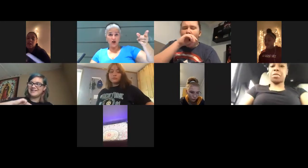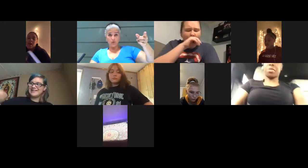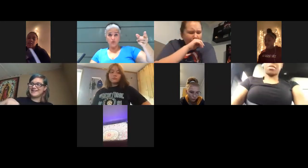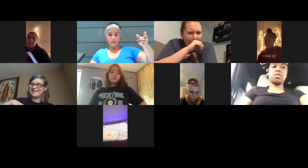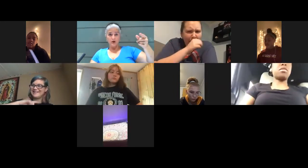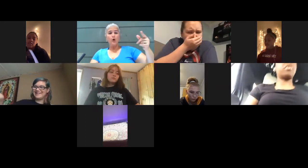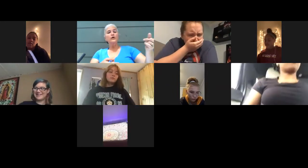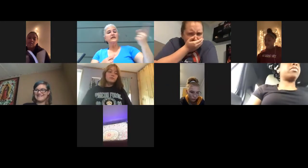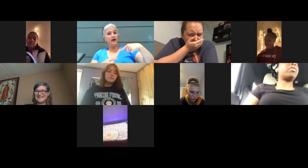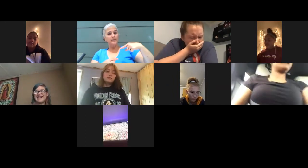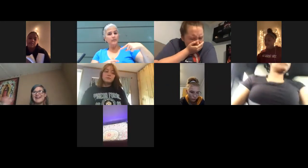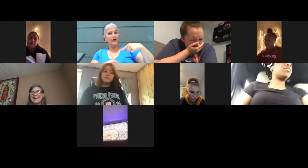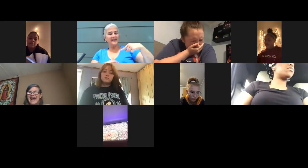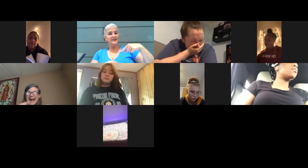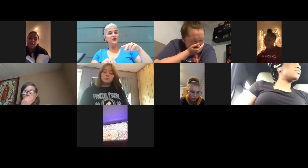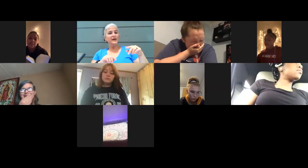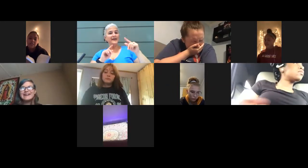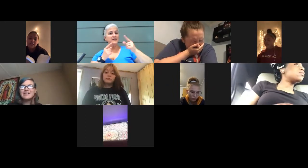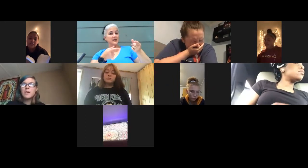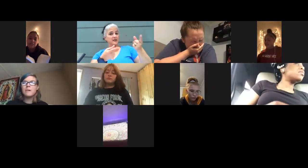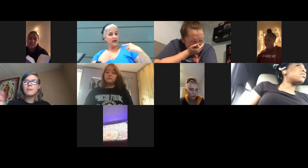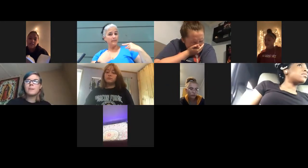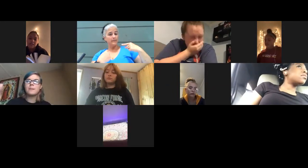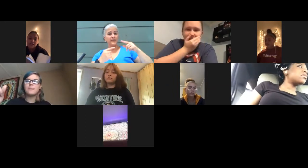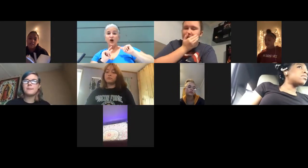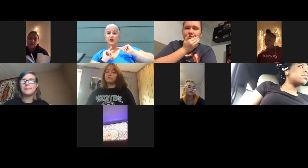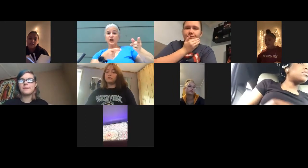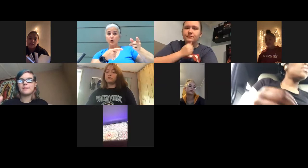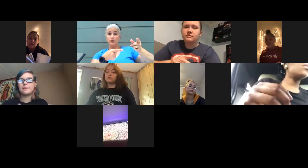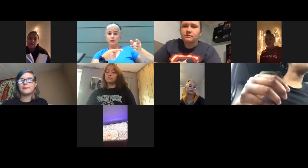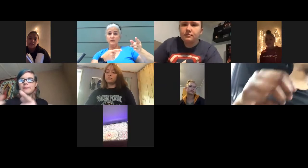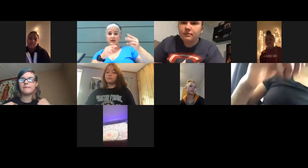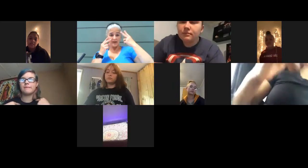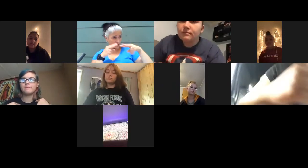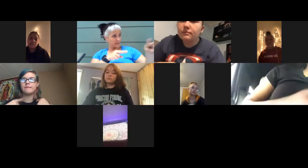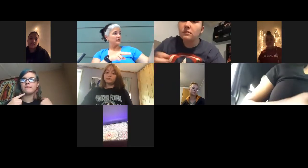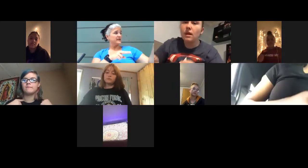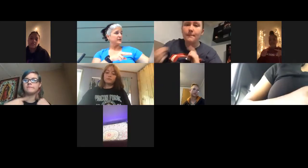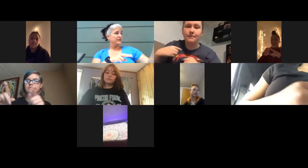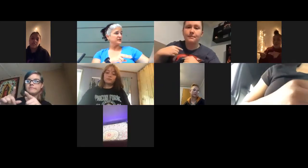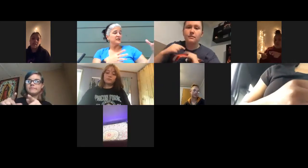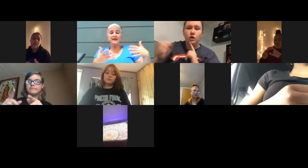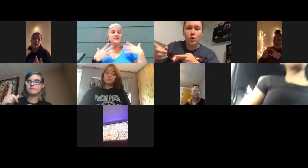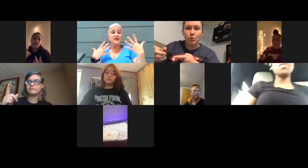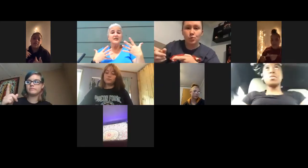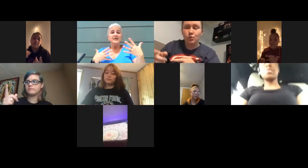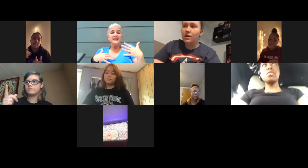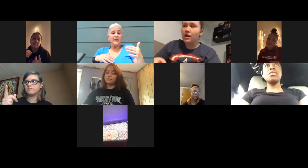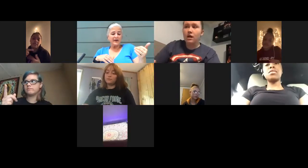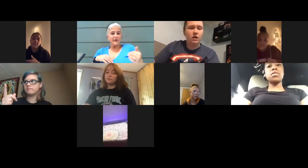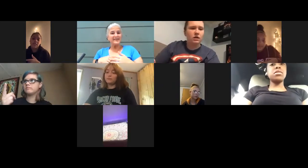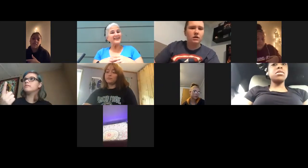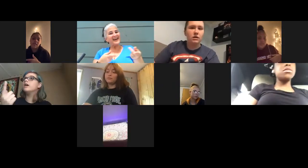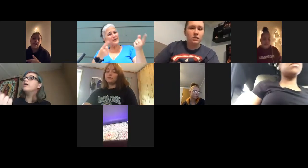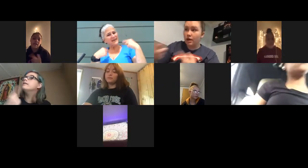finished. Go. Or come, one-handed. Two hands, come, go. And you're gonna be looking in the direction. It depends on if